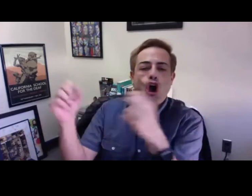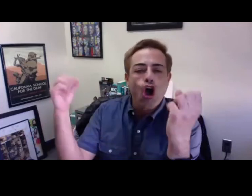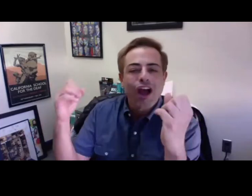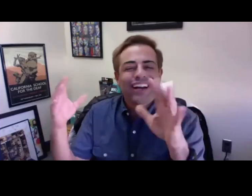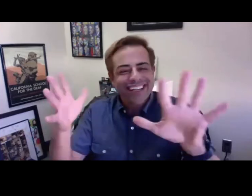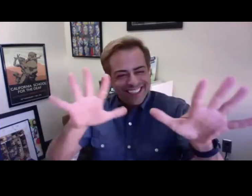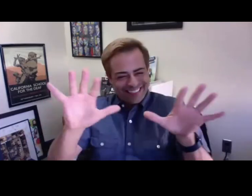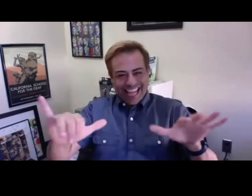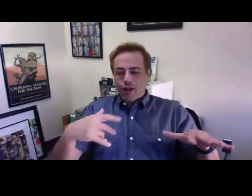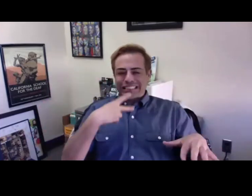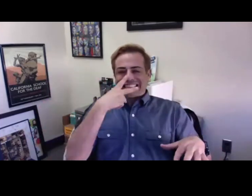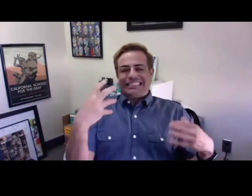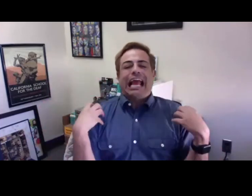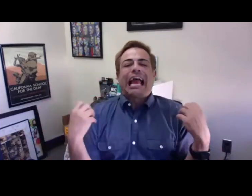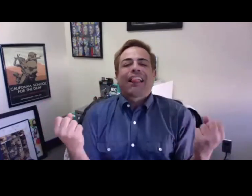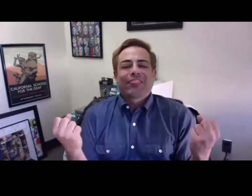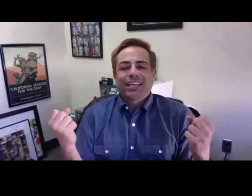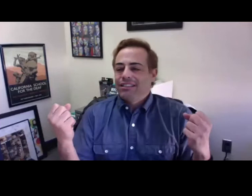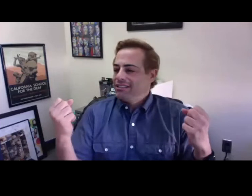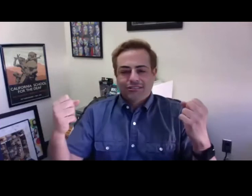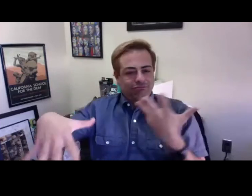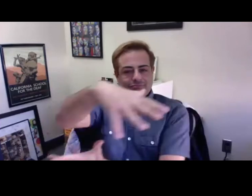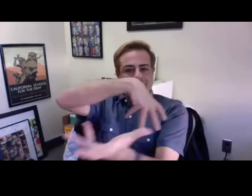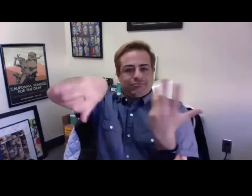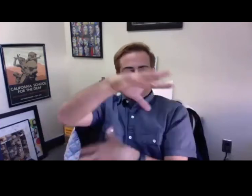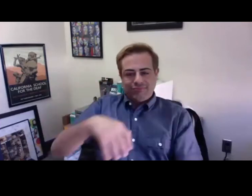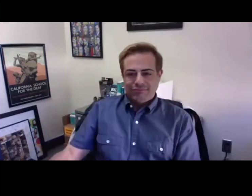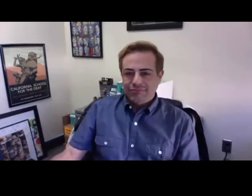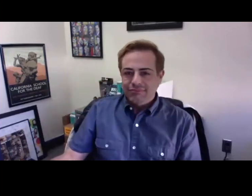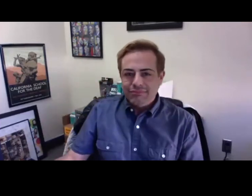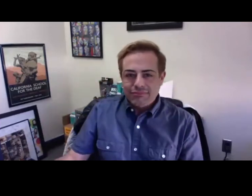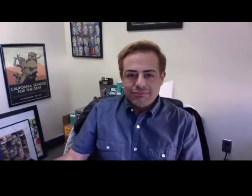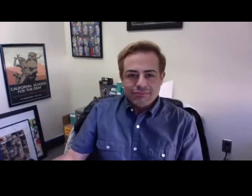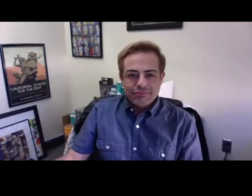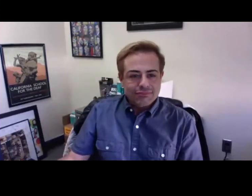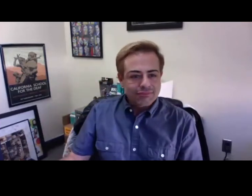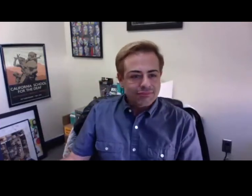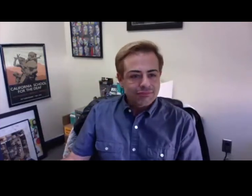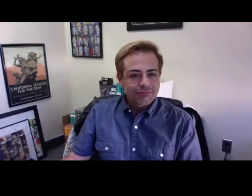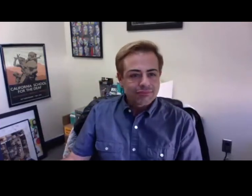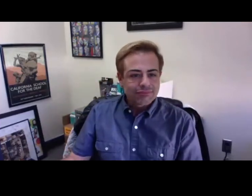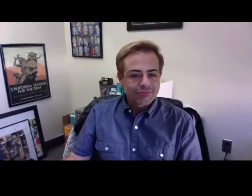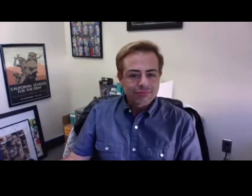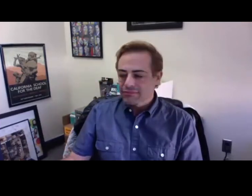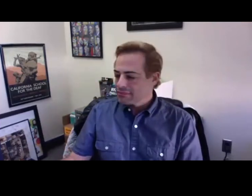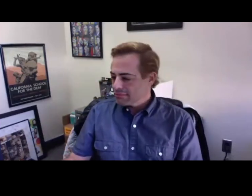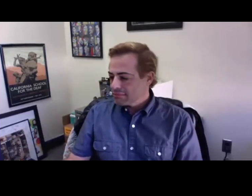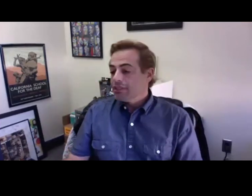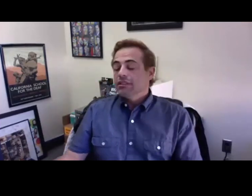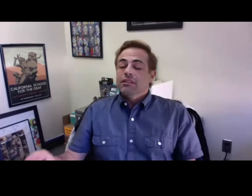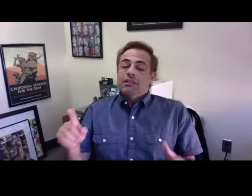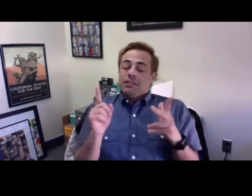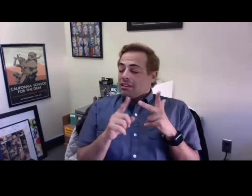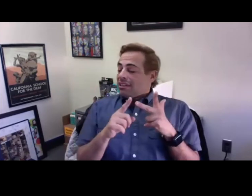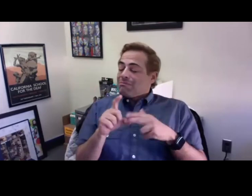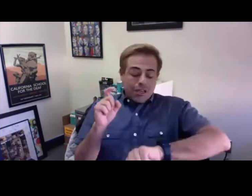music. Some of them might not hear music, but are fascinated with music. So we have a really healthy mix of different kinds of